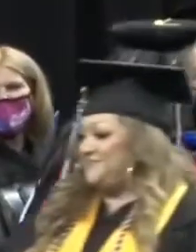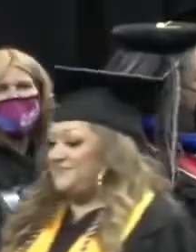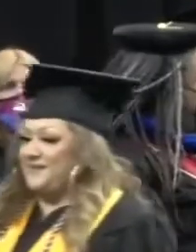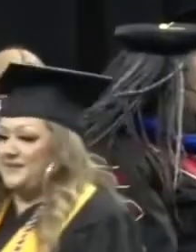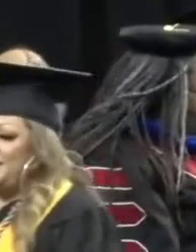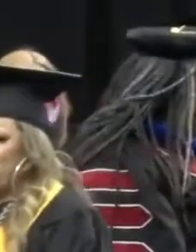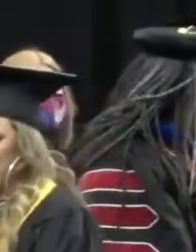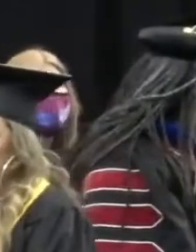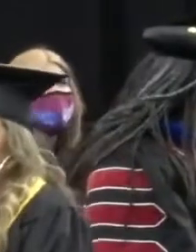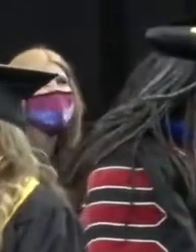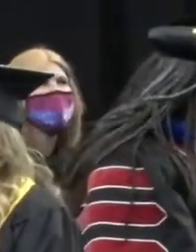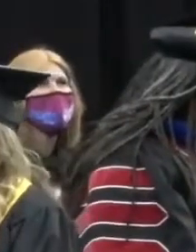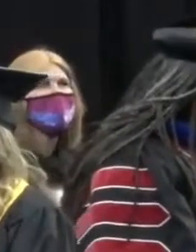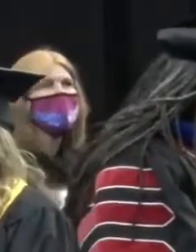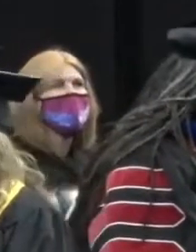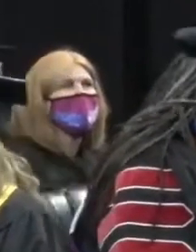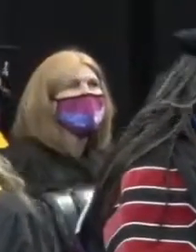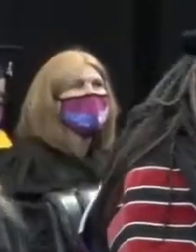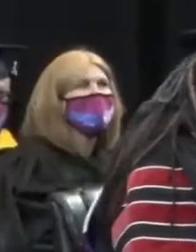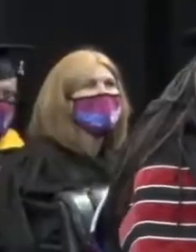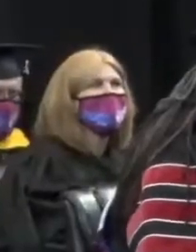Alondra.